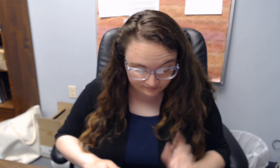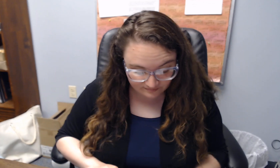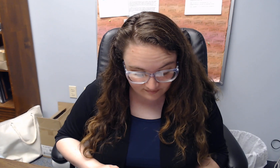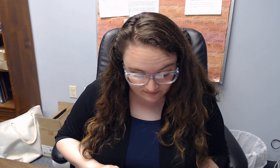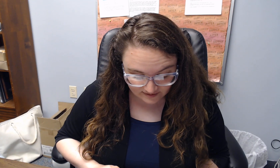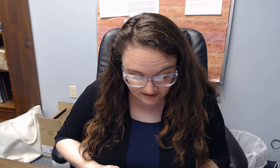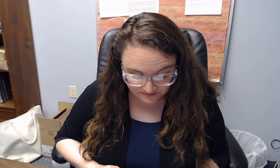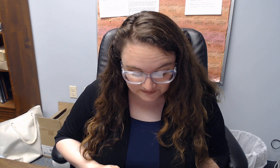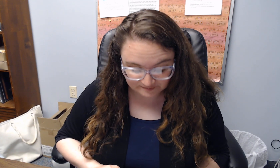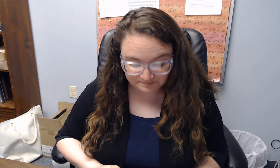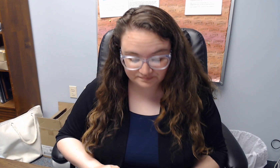Okay.